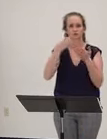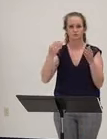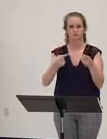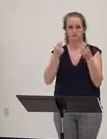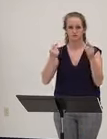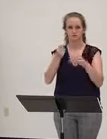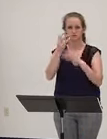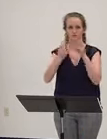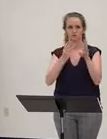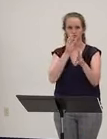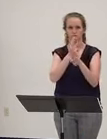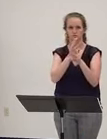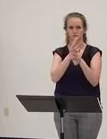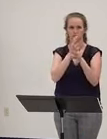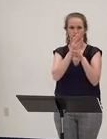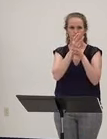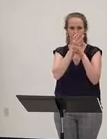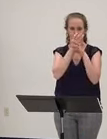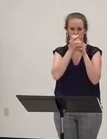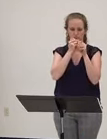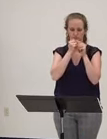Takes away the sins of the world,